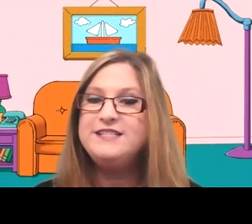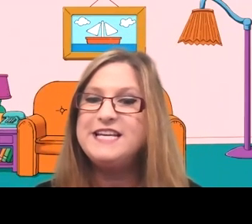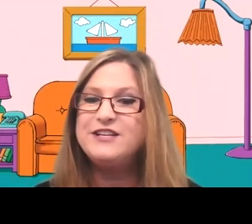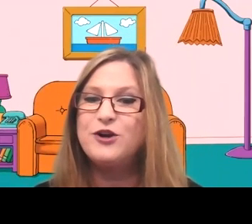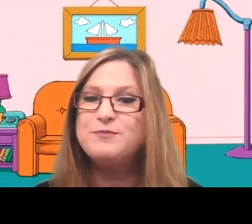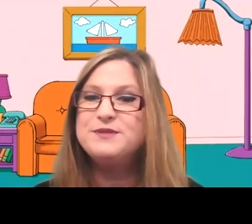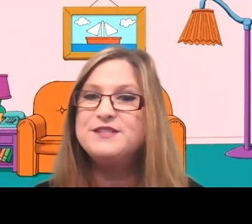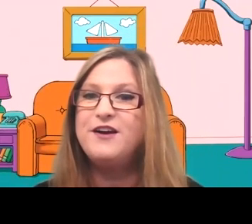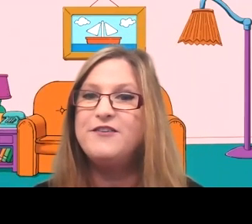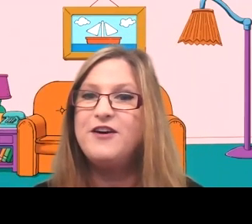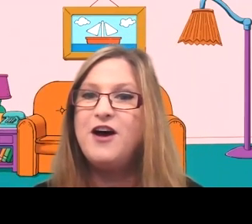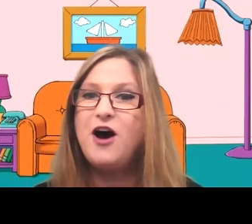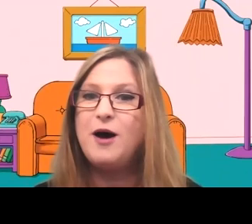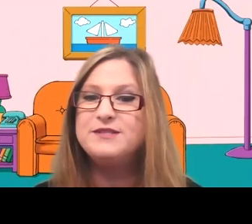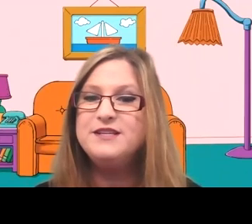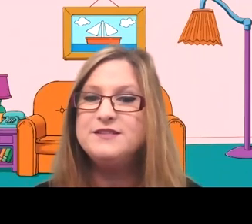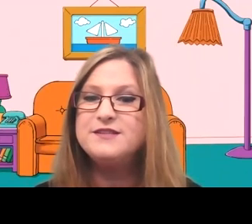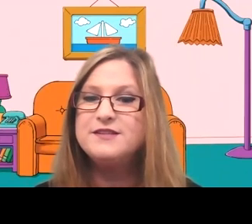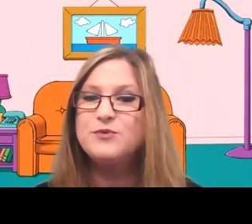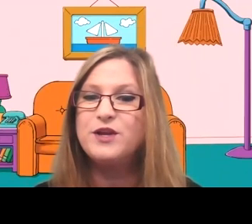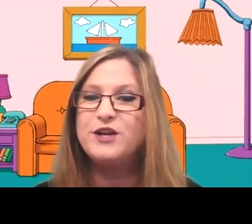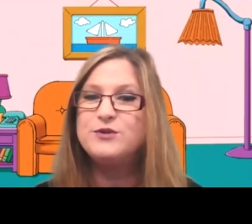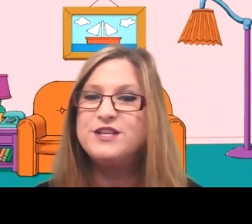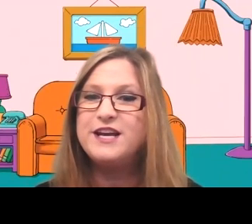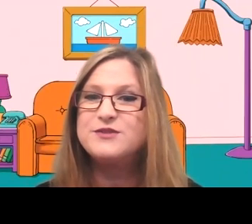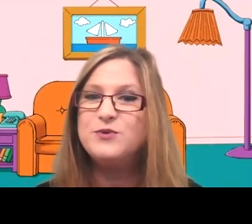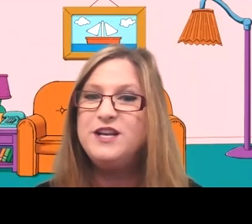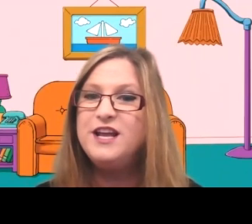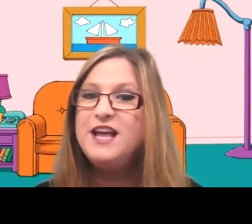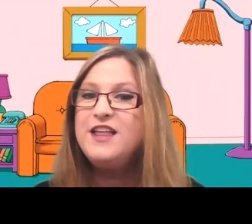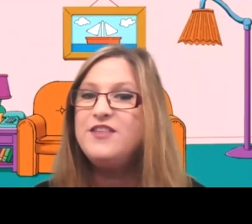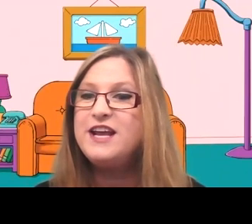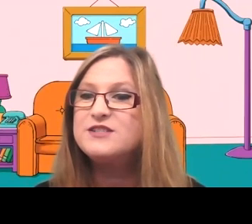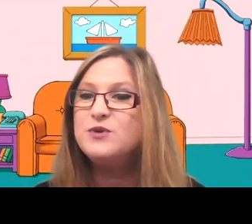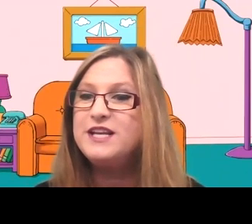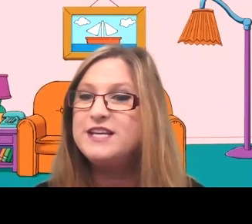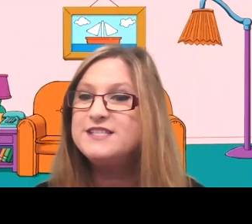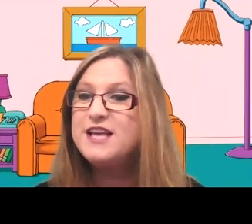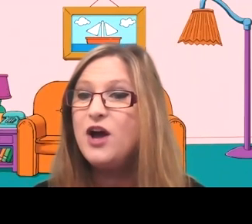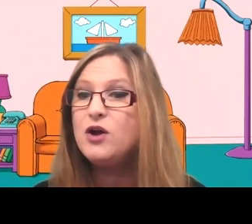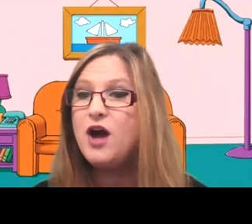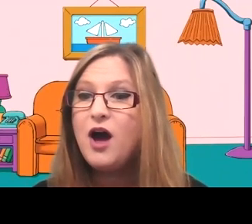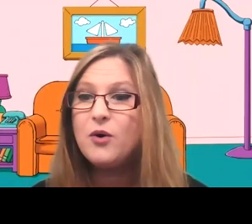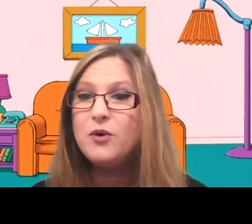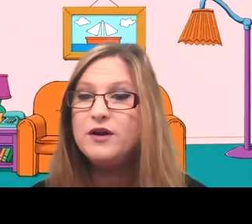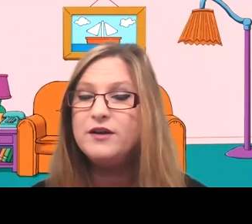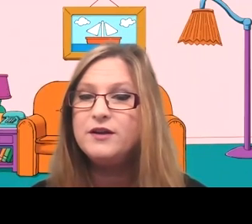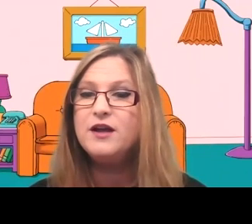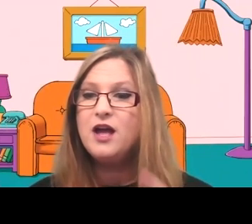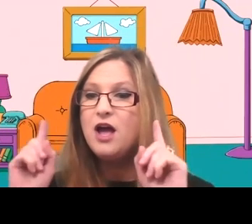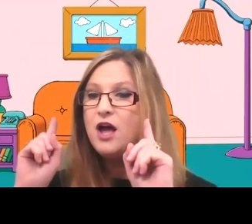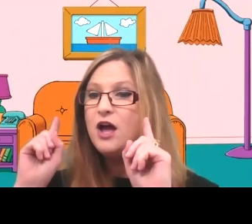Now, let's think in terms of opposites. We're going to go to the next one. The next one is go.